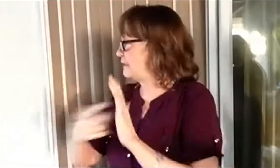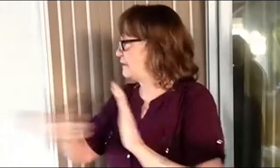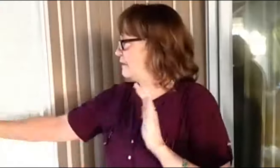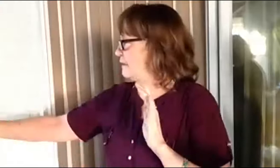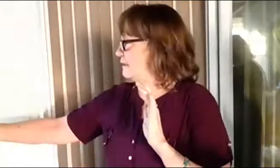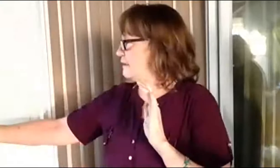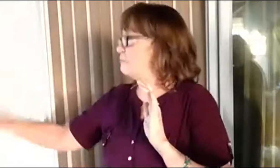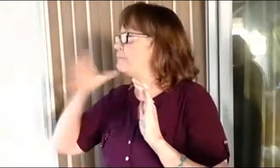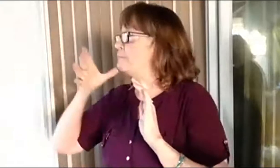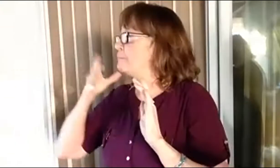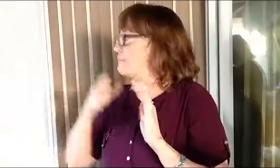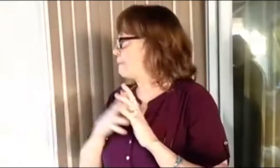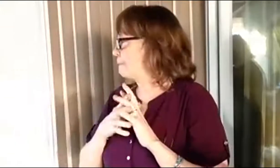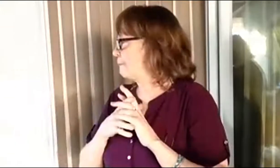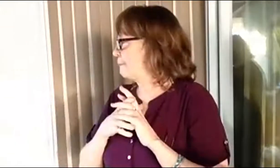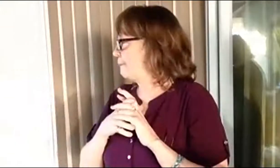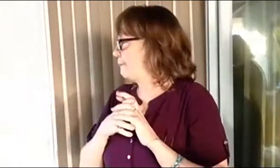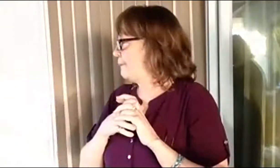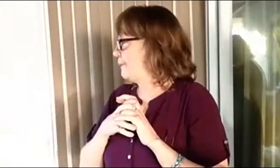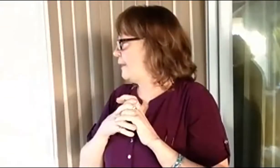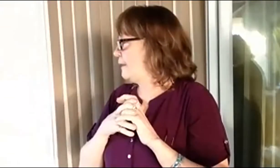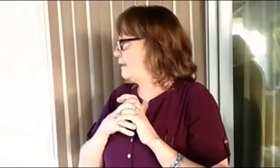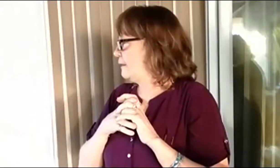mean? Mom?